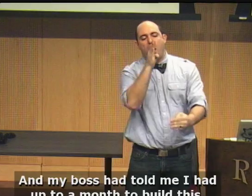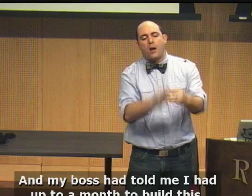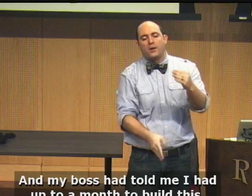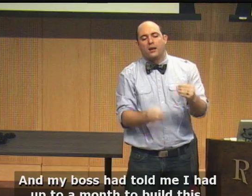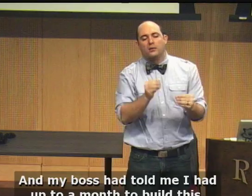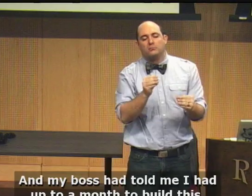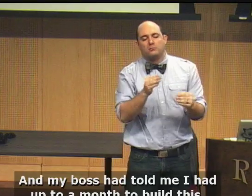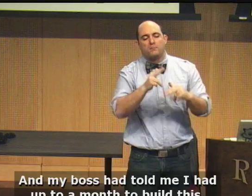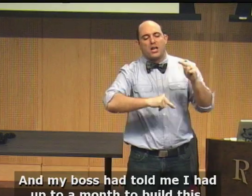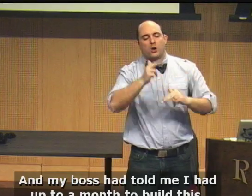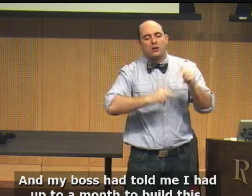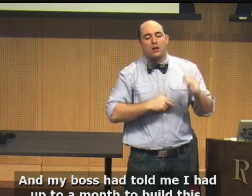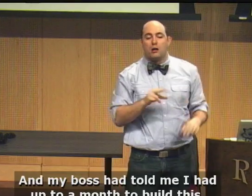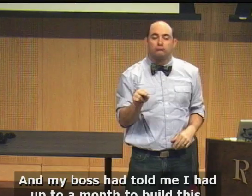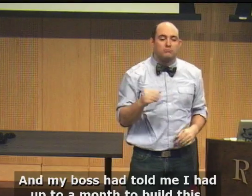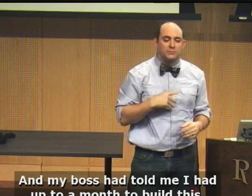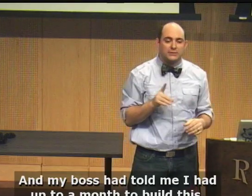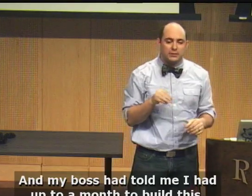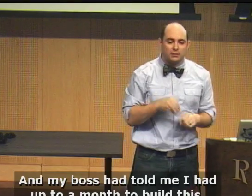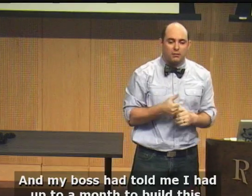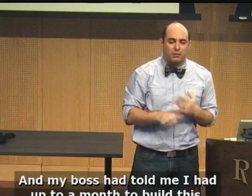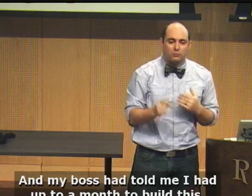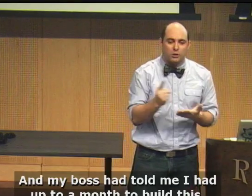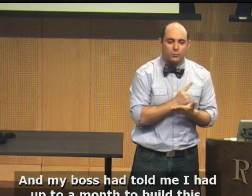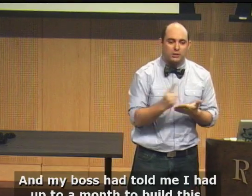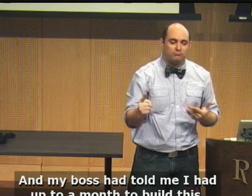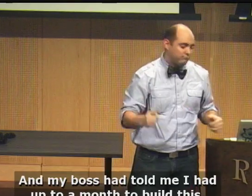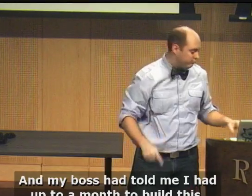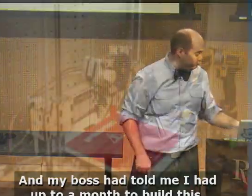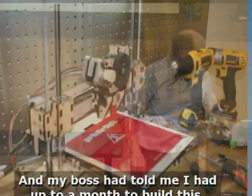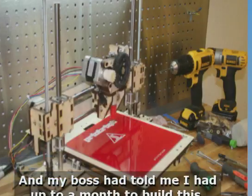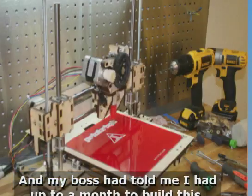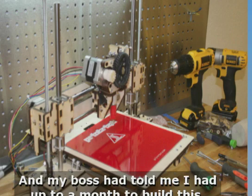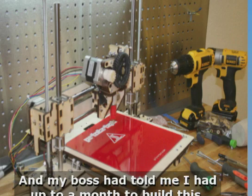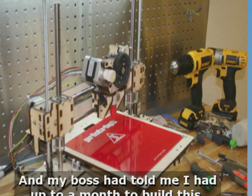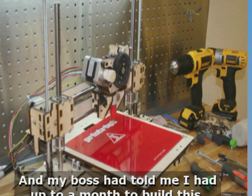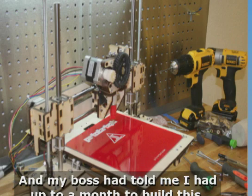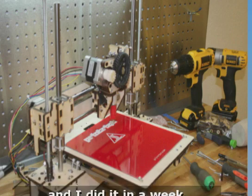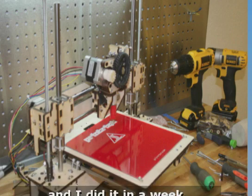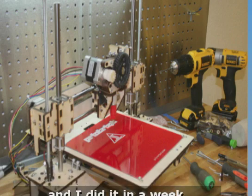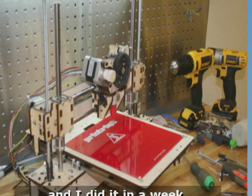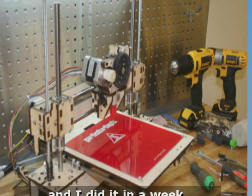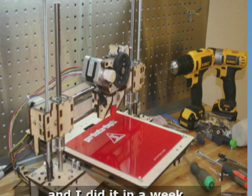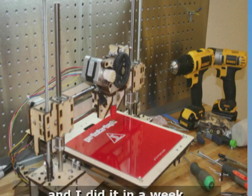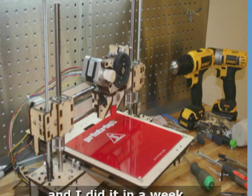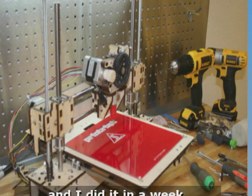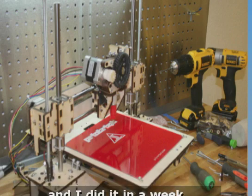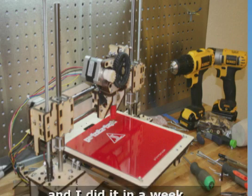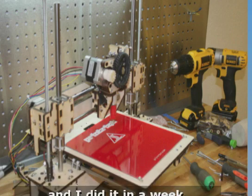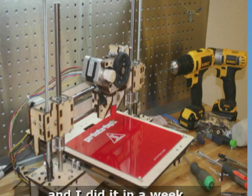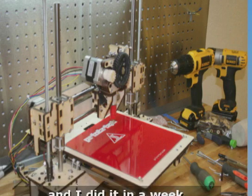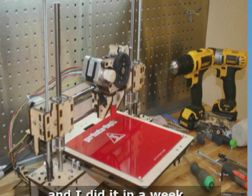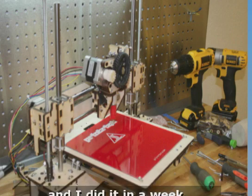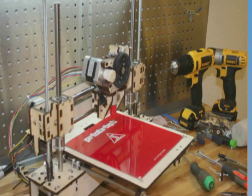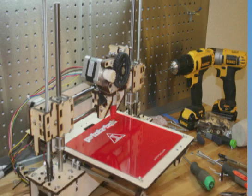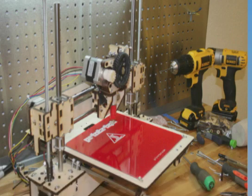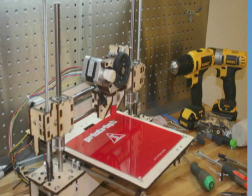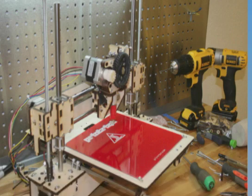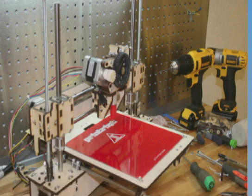And my boss had told me I had up to a month to build this, and I did it in a week.